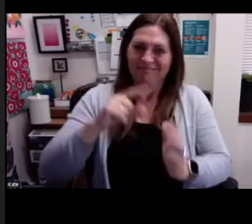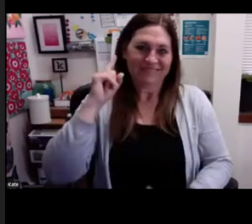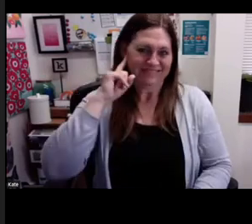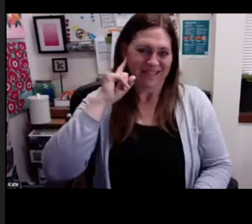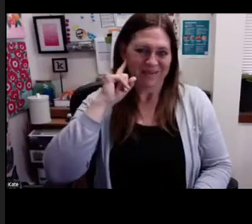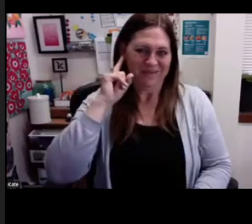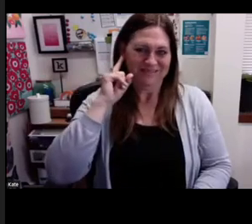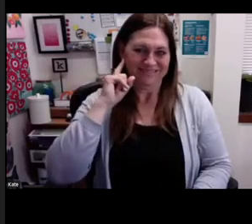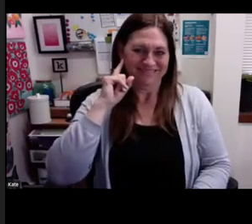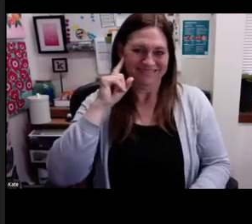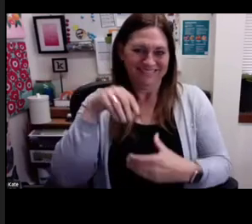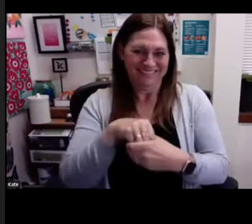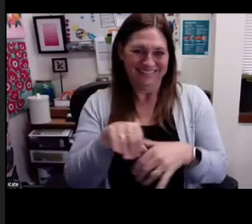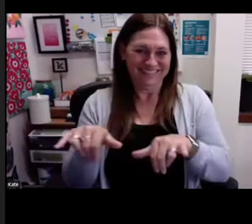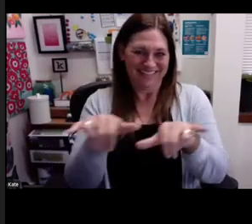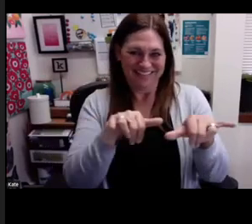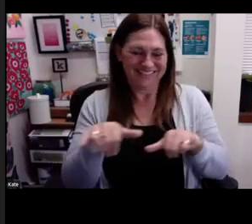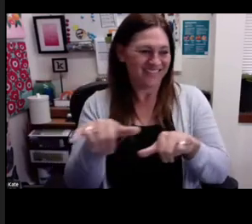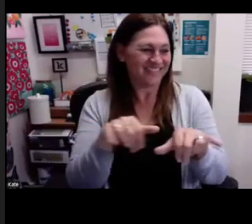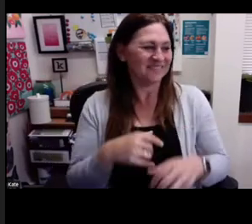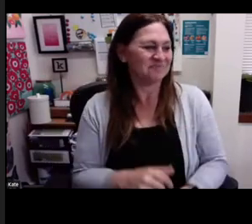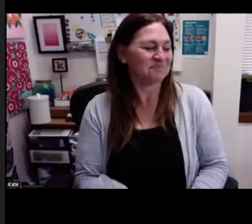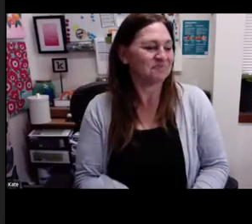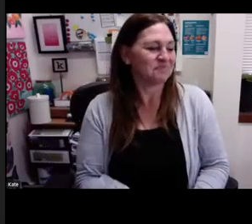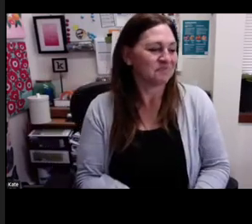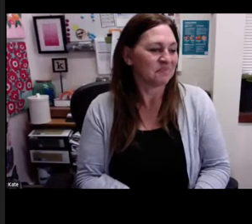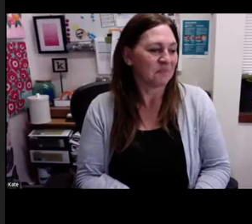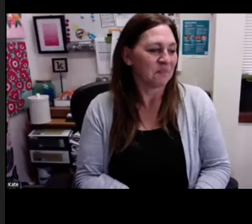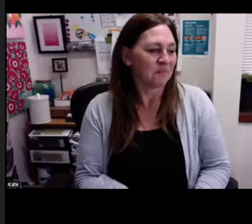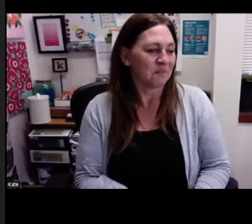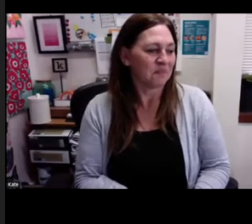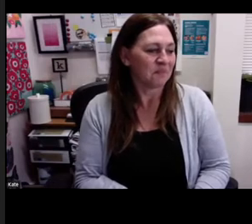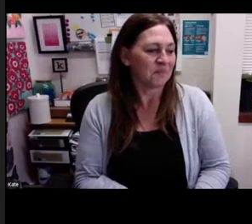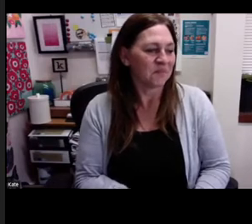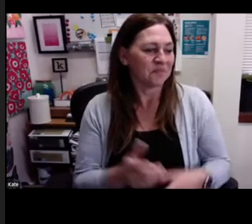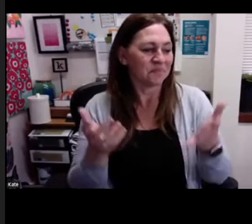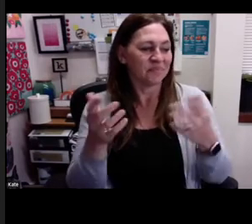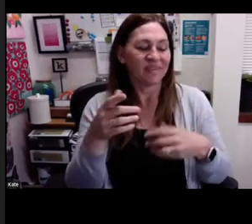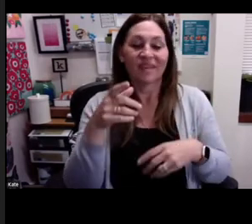they have emphasized, again, hearing in their standards.